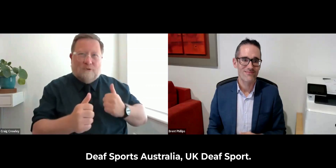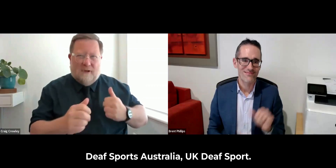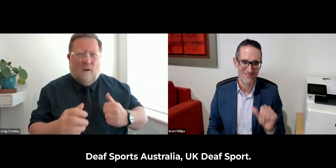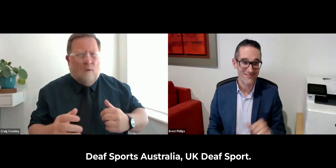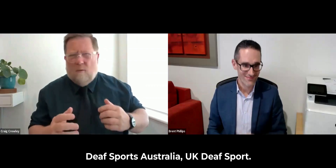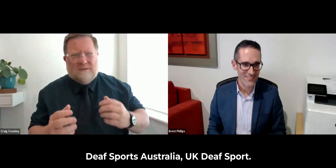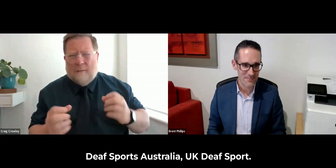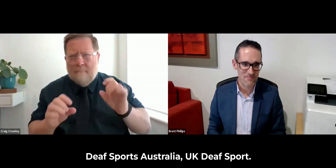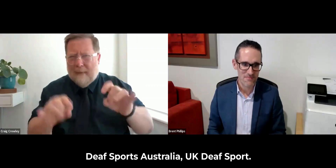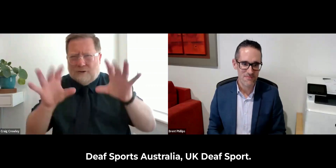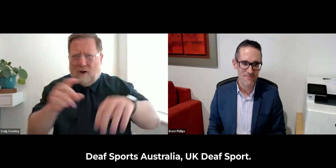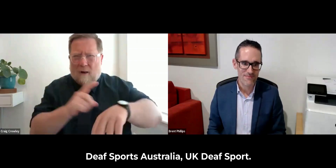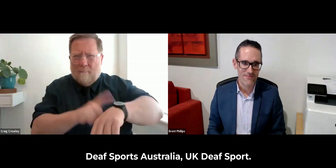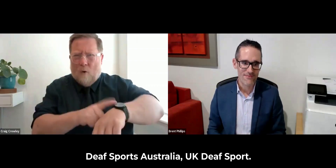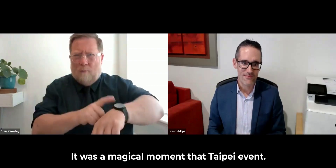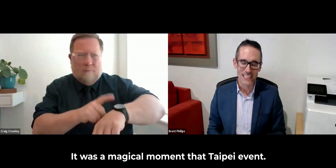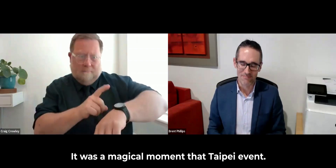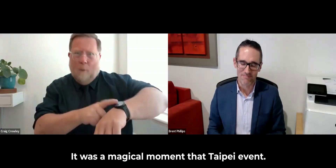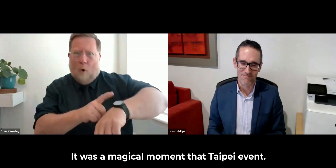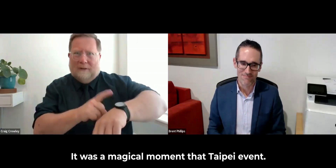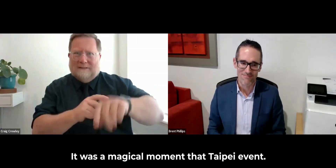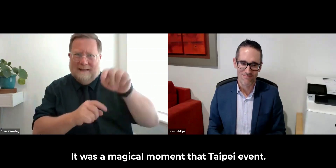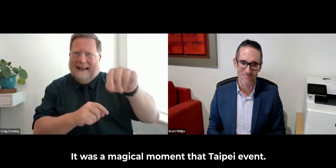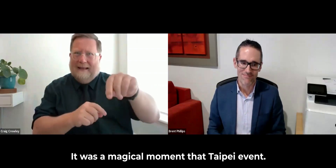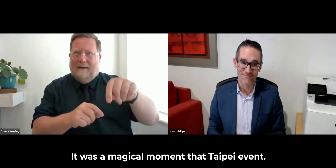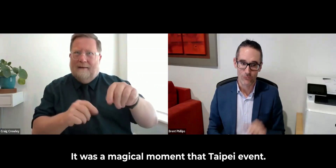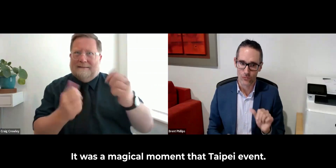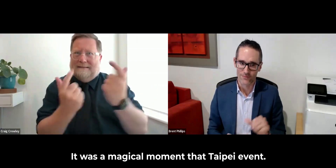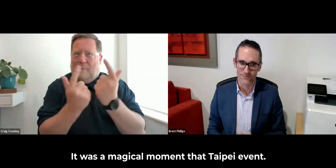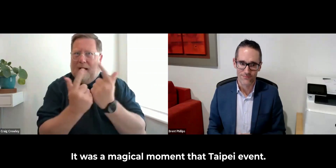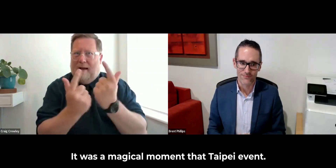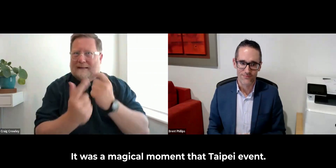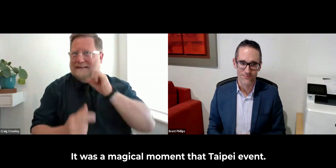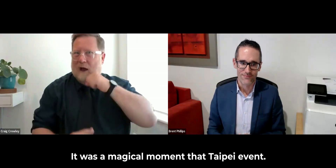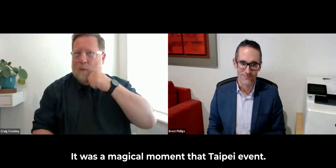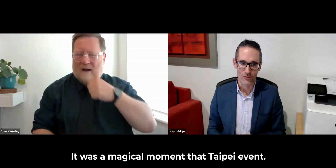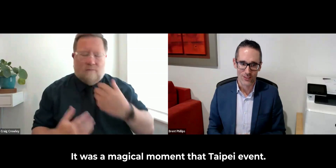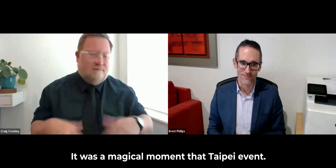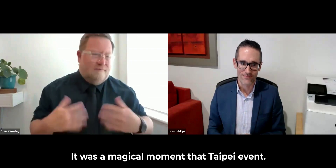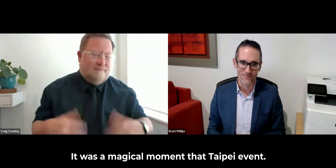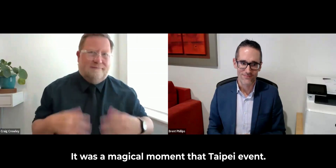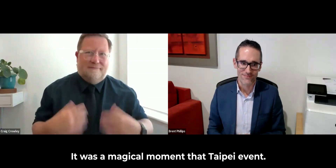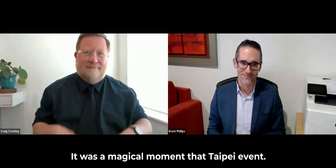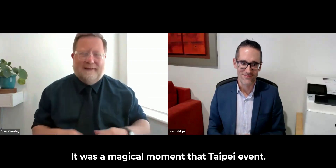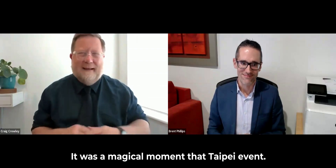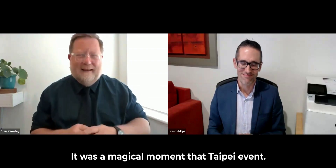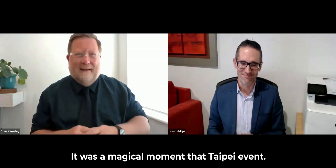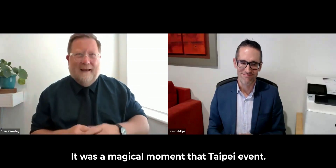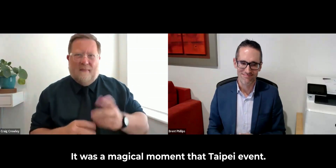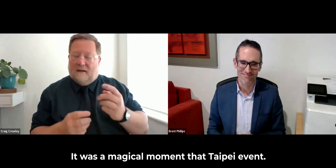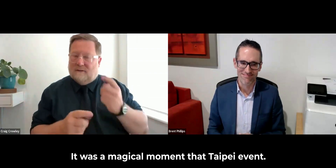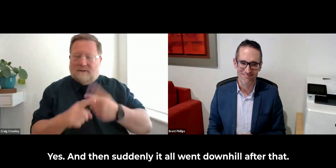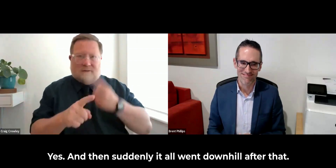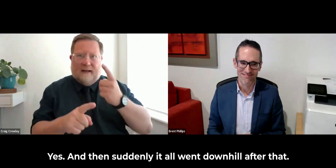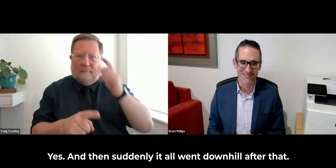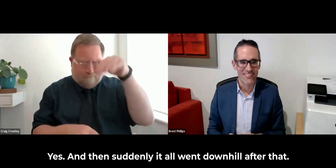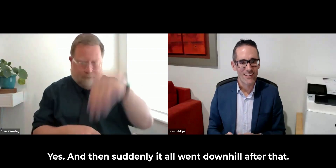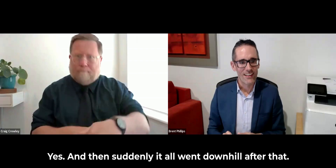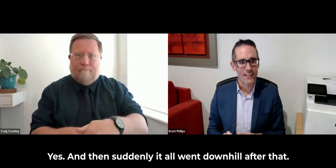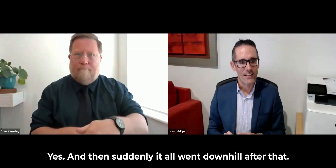Australia, UK Deaf Sports. It was a magical moment, that Taipei event, yes. And